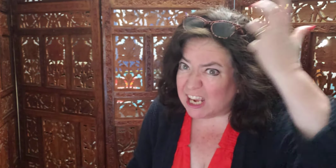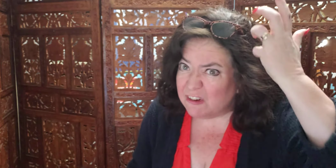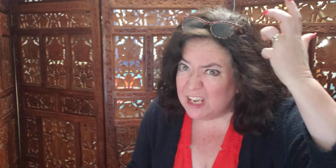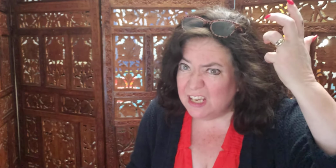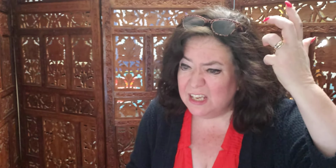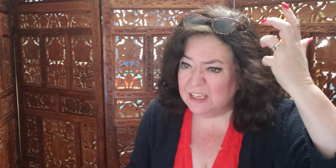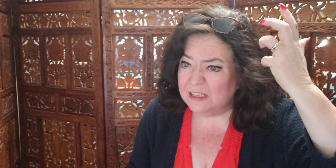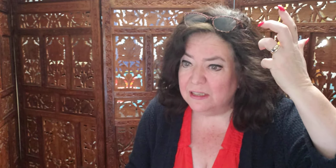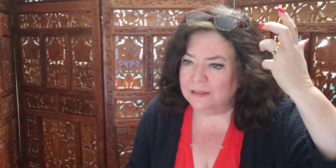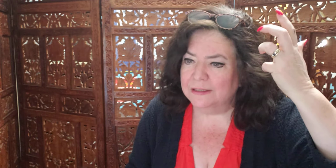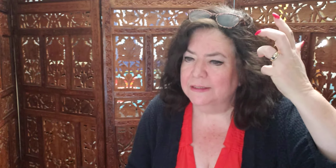angry?